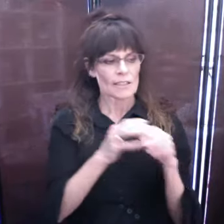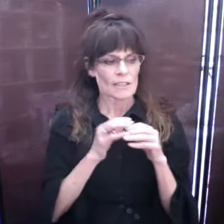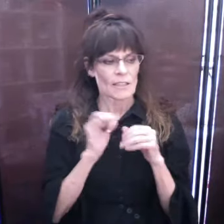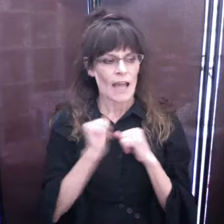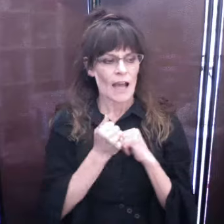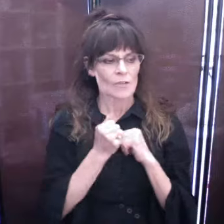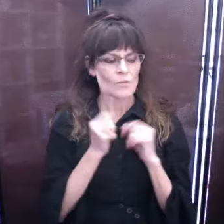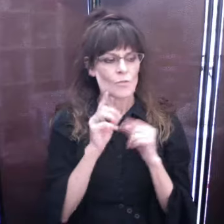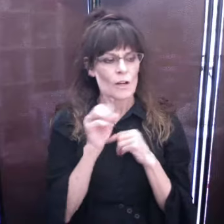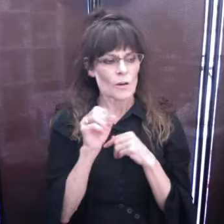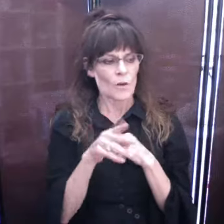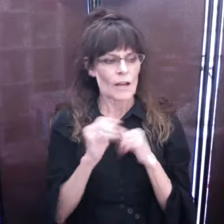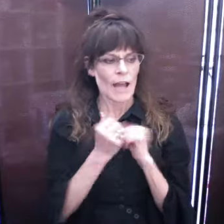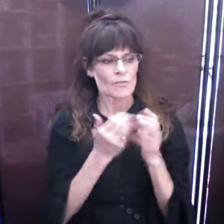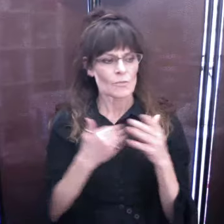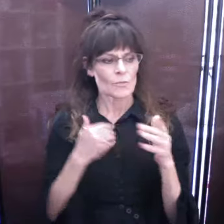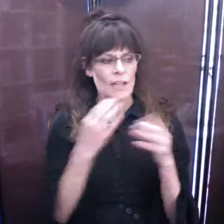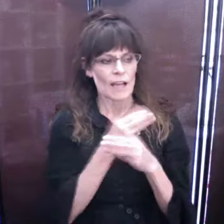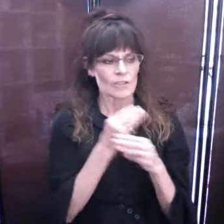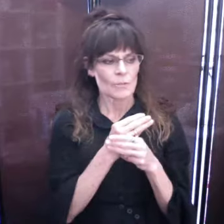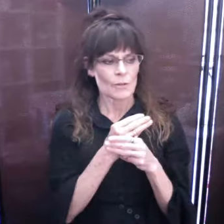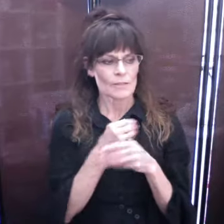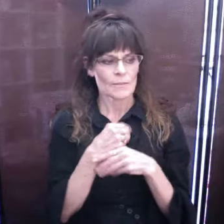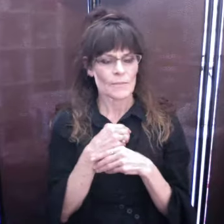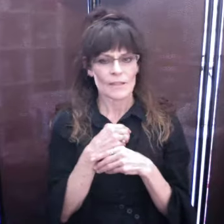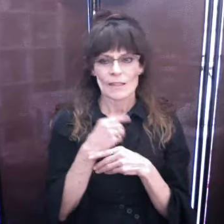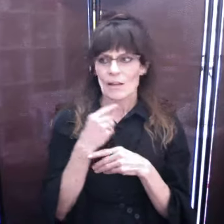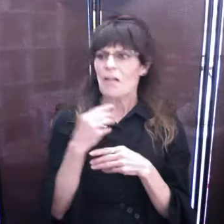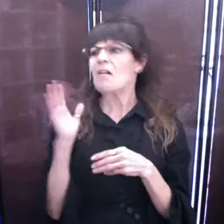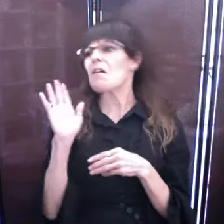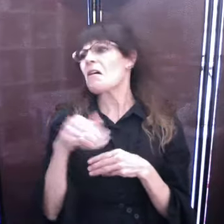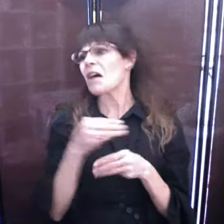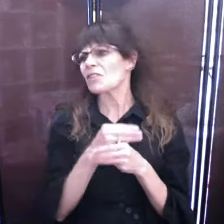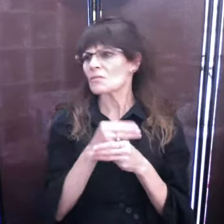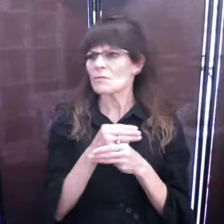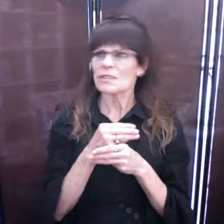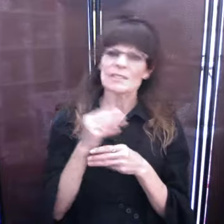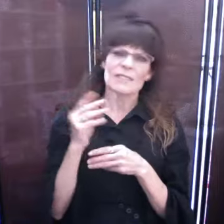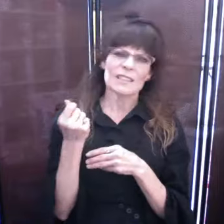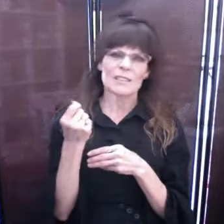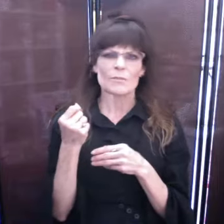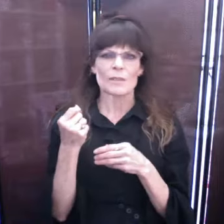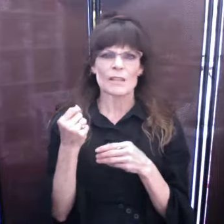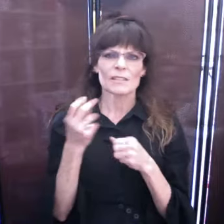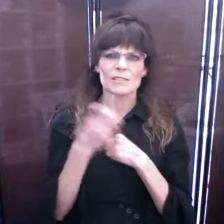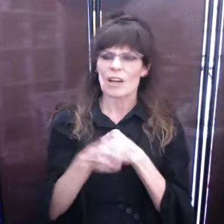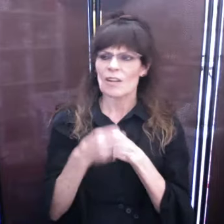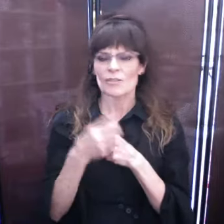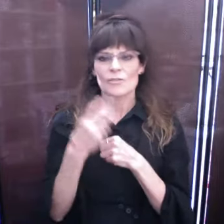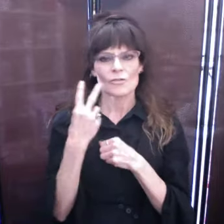How's pre-algebra 84? Oh, algebra's great. It's a little hard. and I could tell you the next 2 semesters, I didn't even intend to